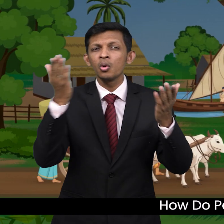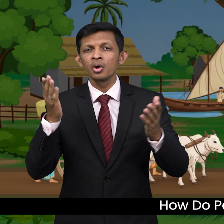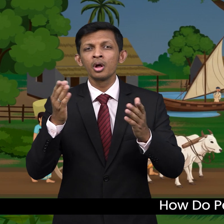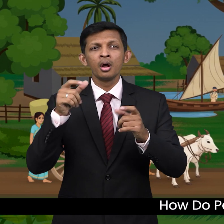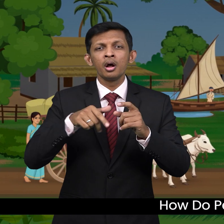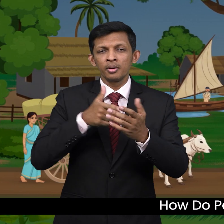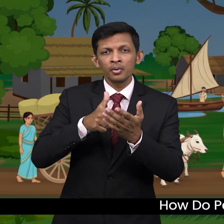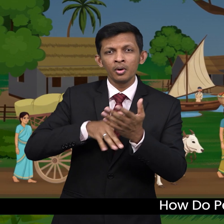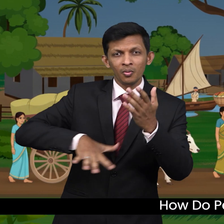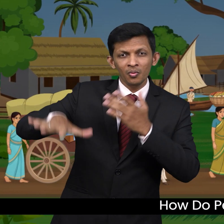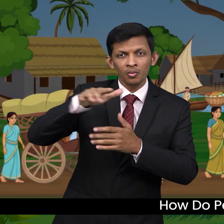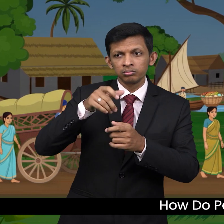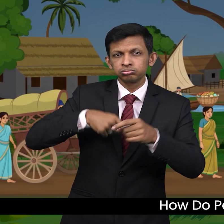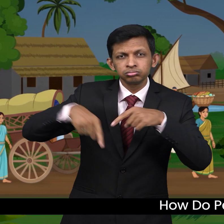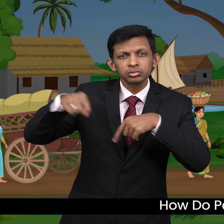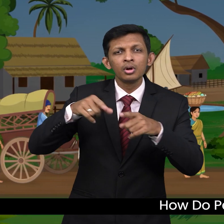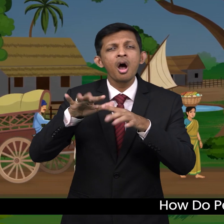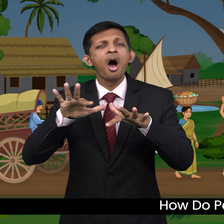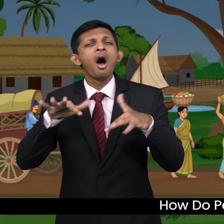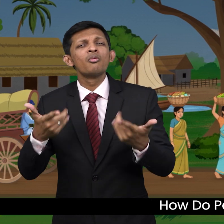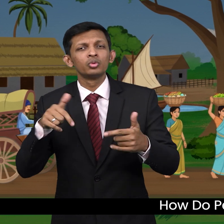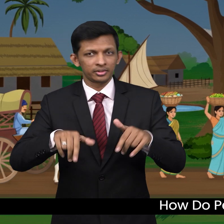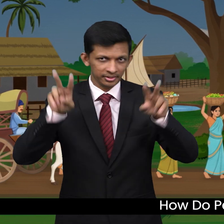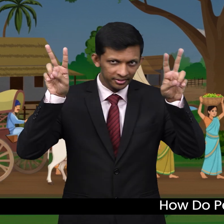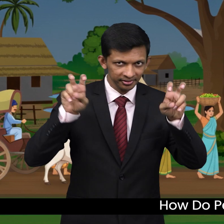How do people travel in villages?